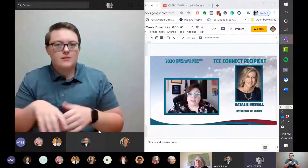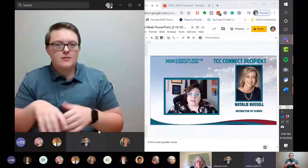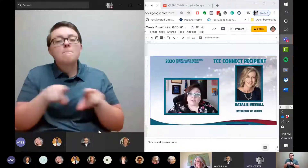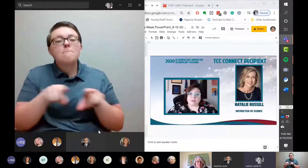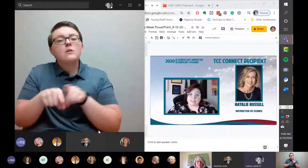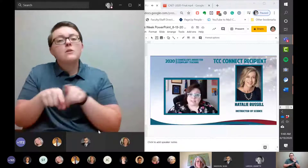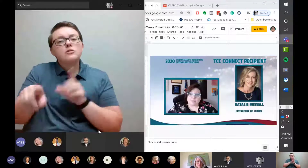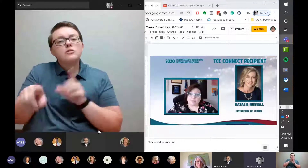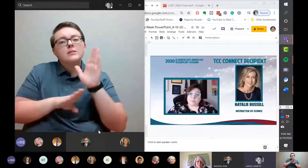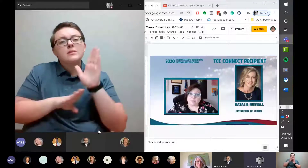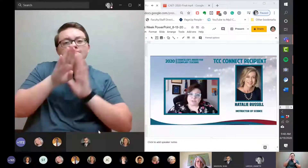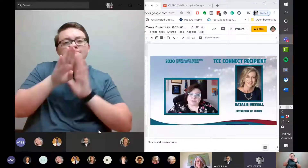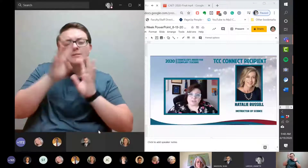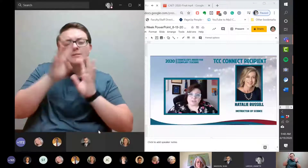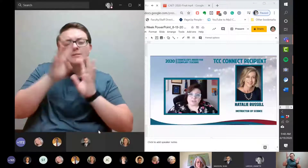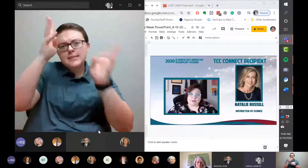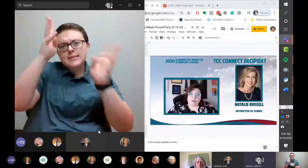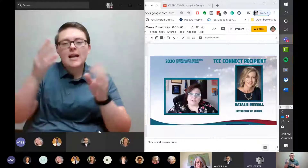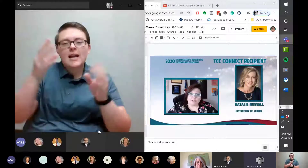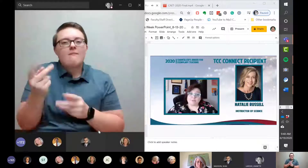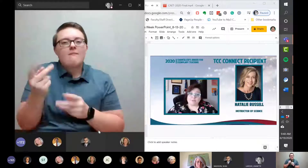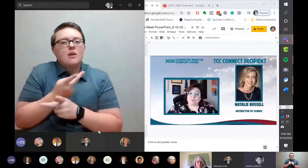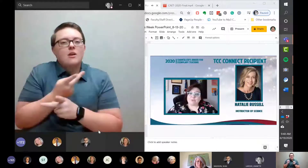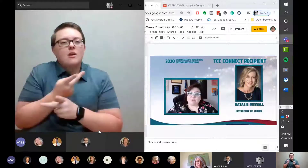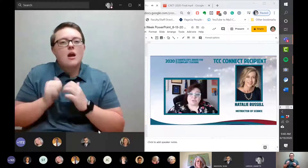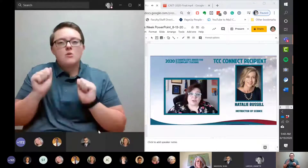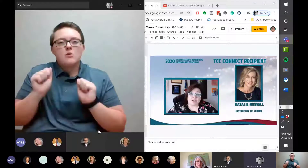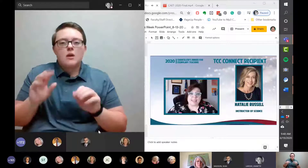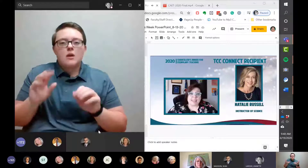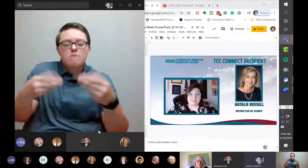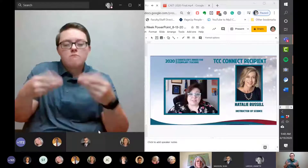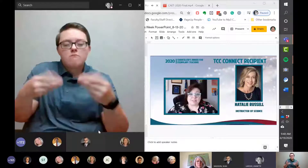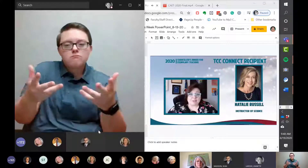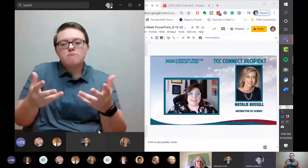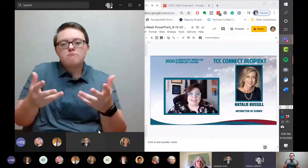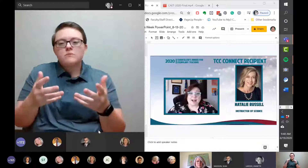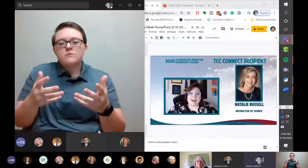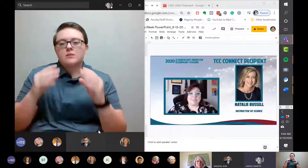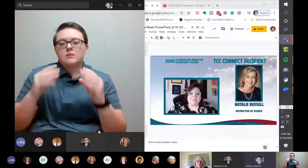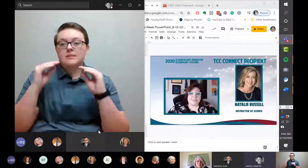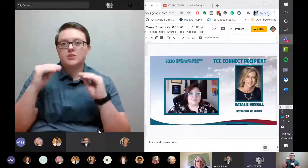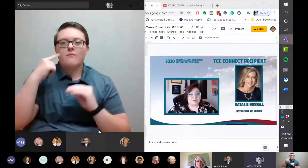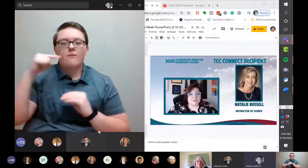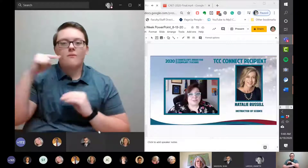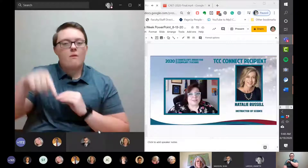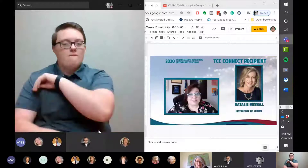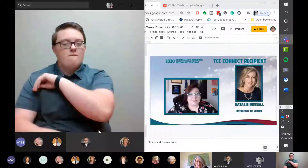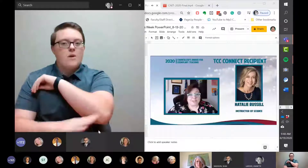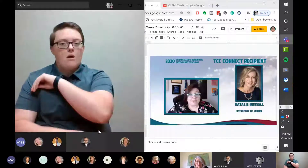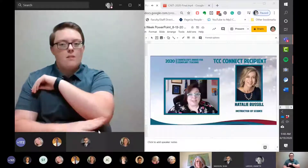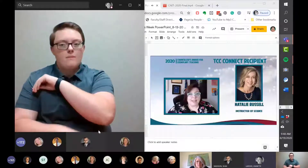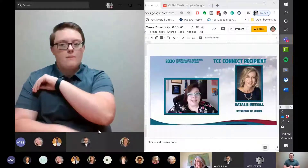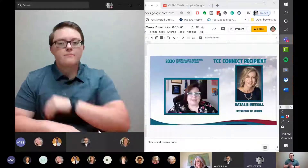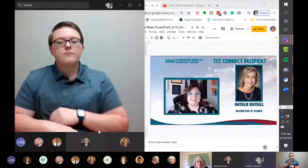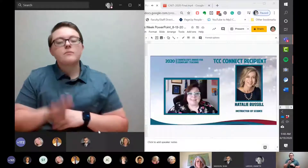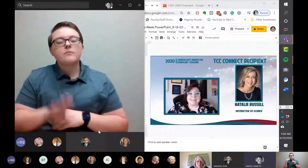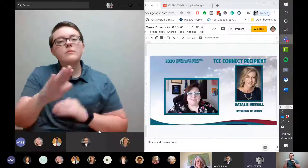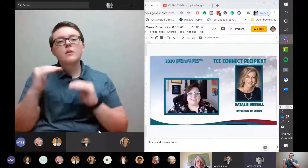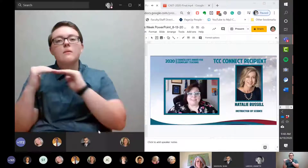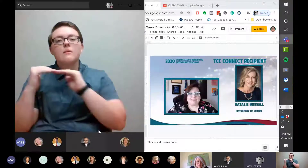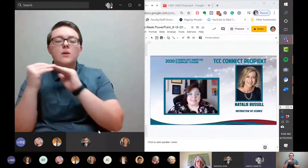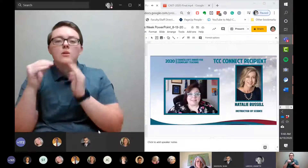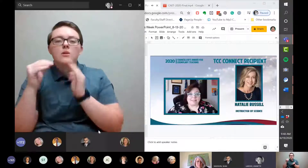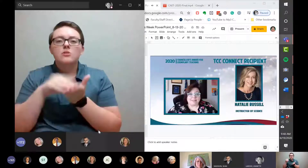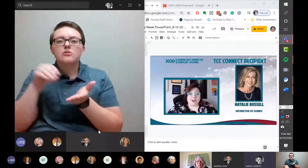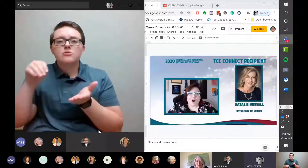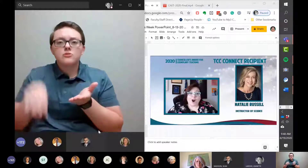training for faculty in preparation for this fall. Ms. Russell's peers and students admire that she truly enjoys teaching and seeing